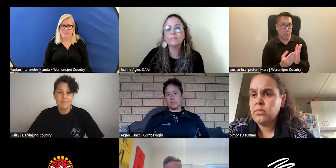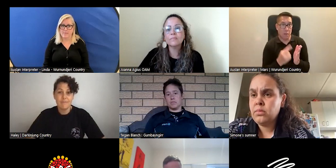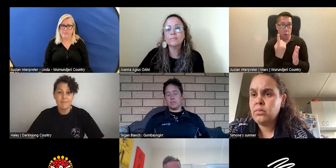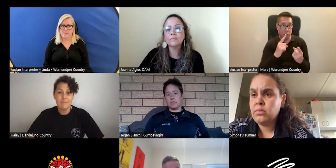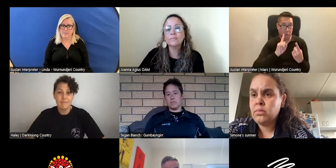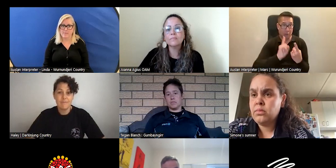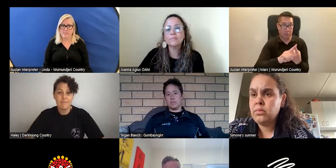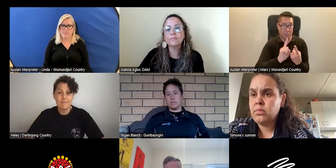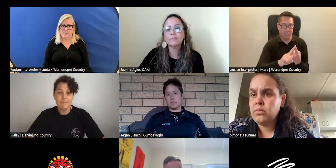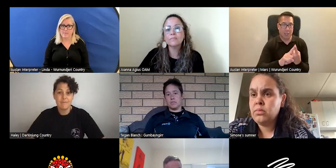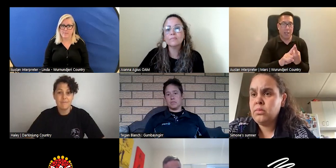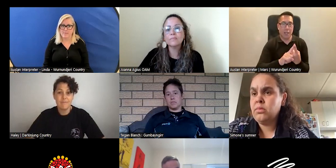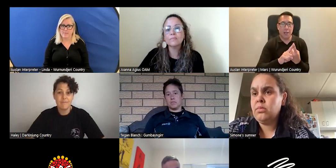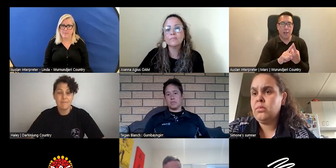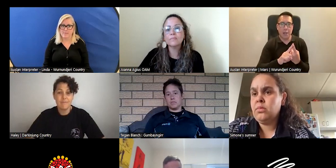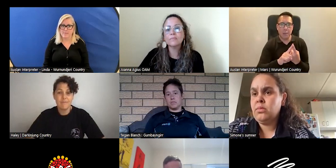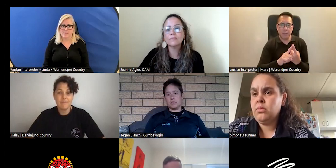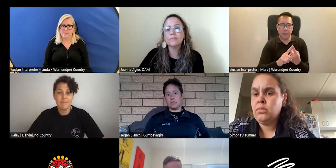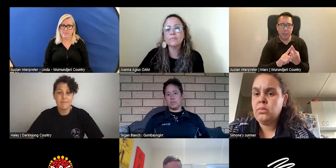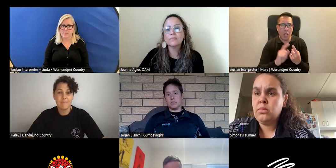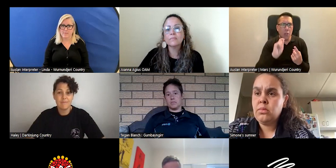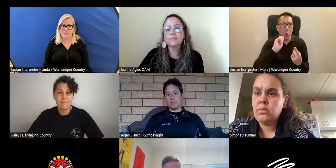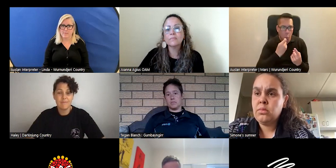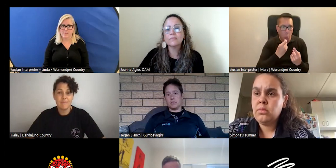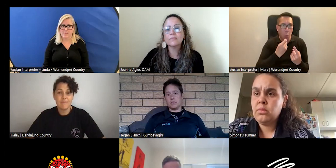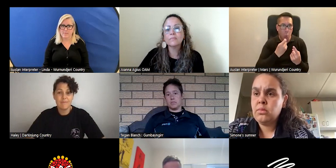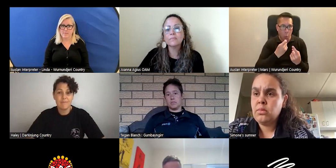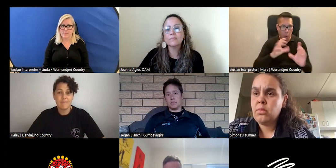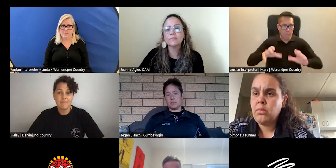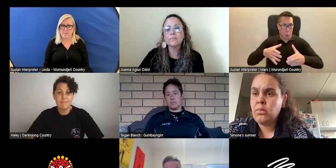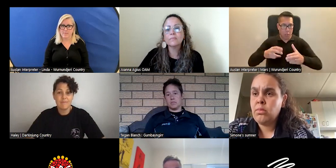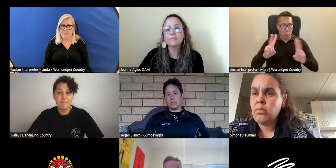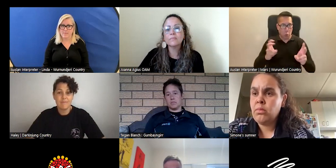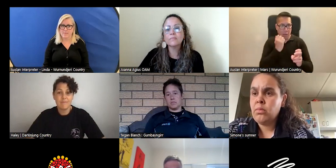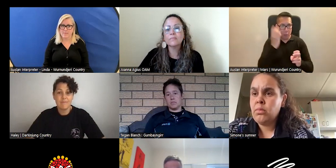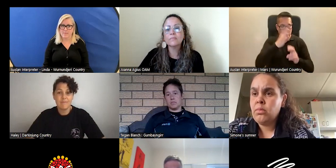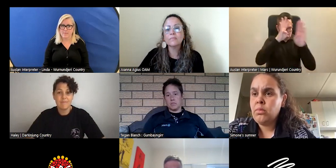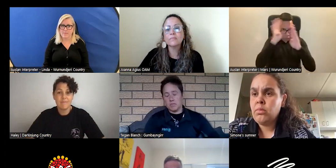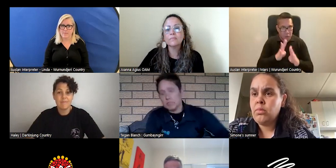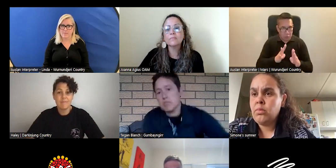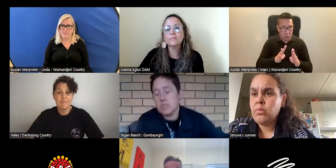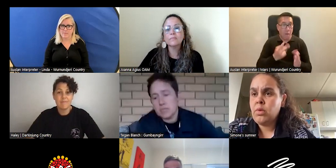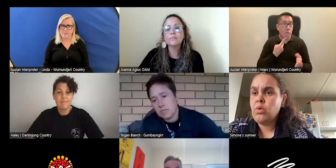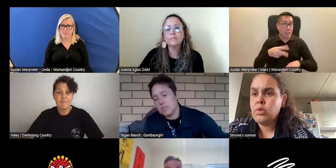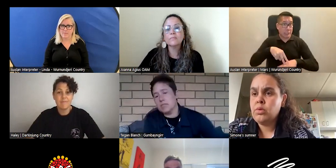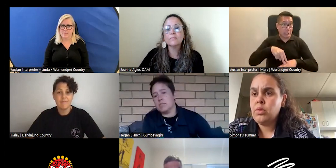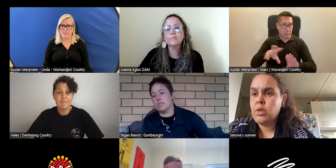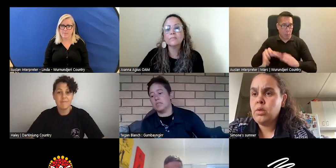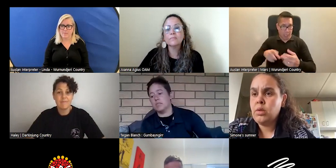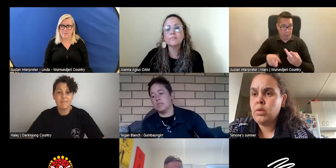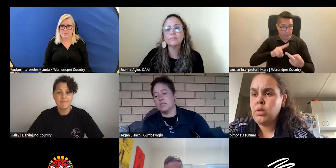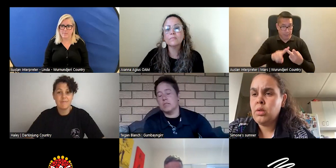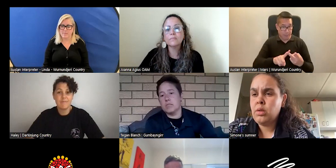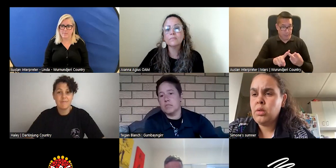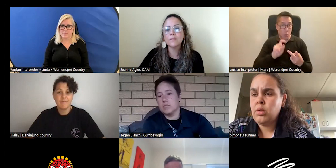1 is that there shall be a body to be called the Aboriginal and Torres Strait Islander Voice. Number